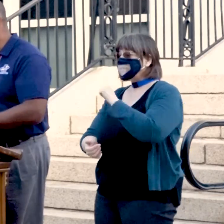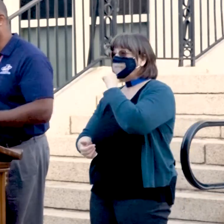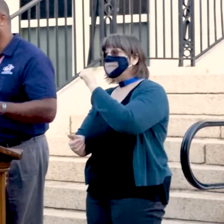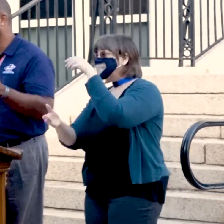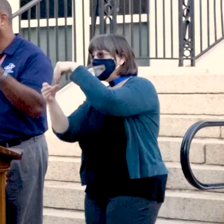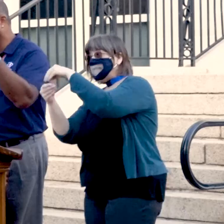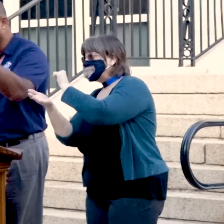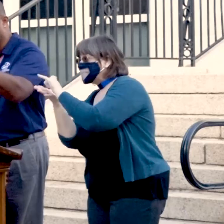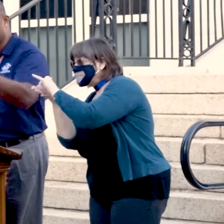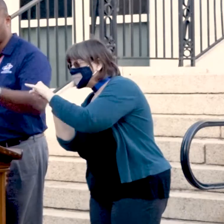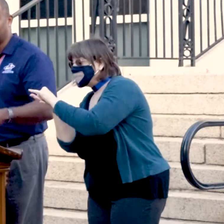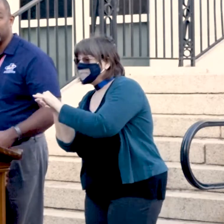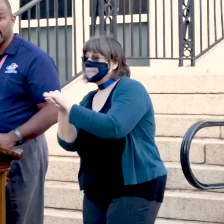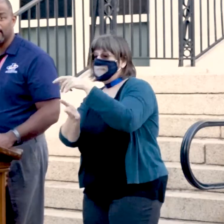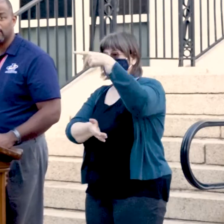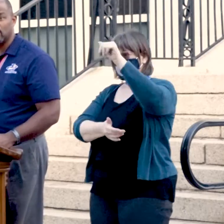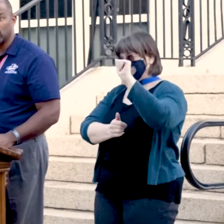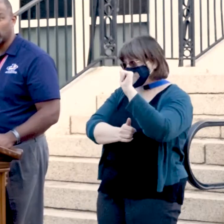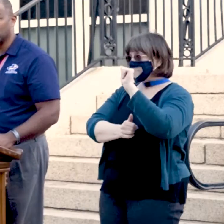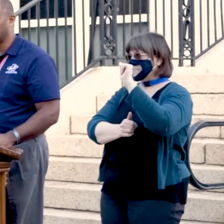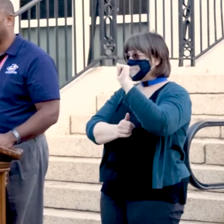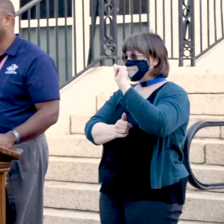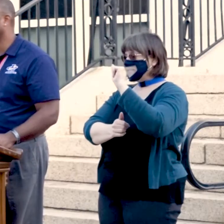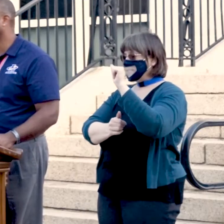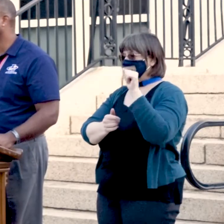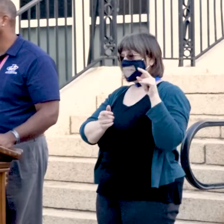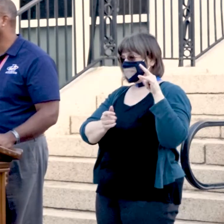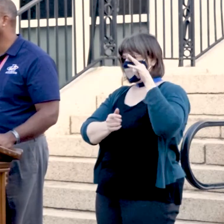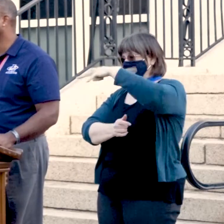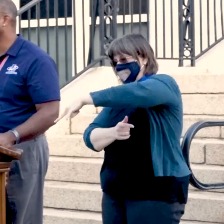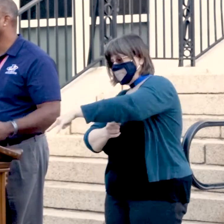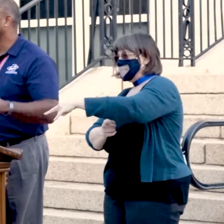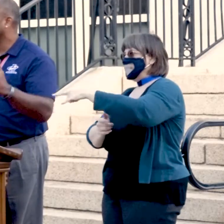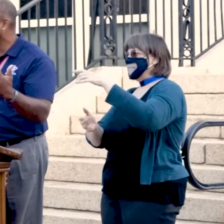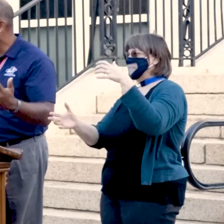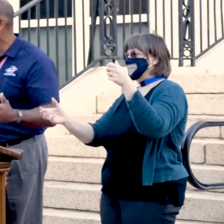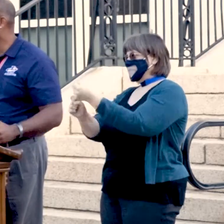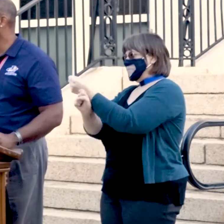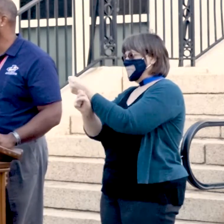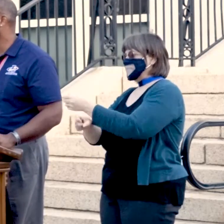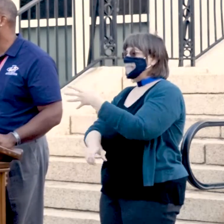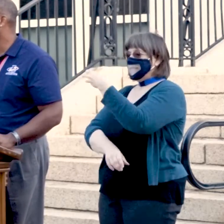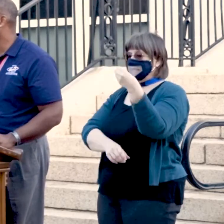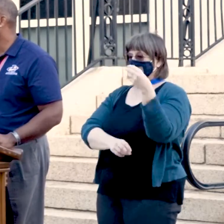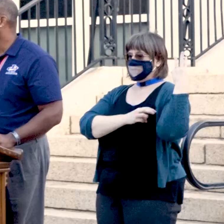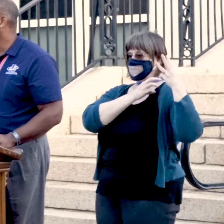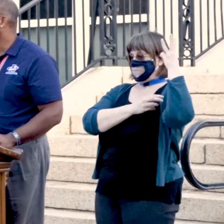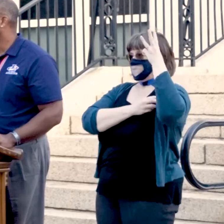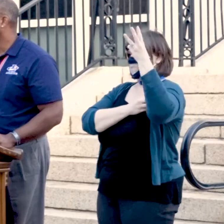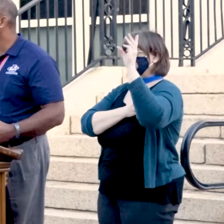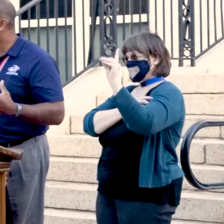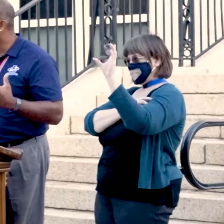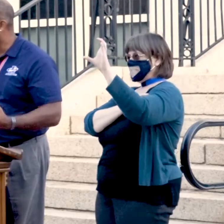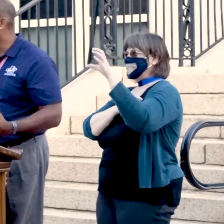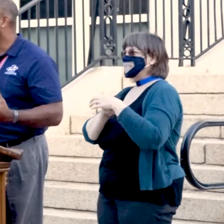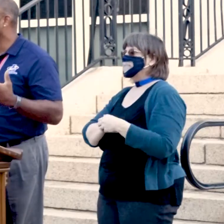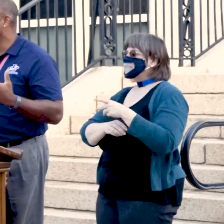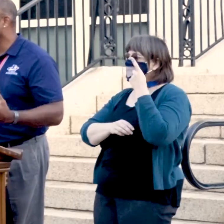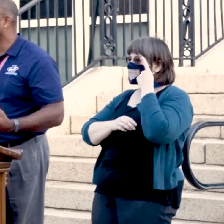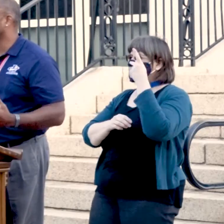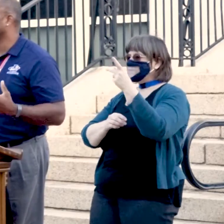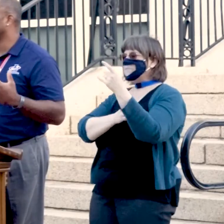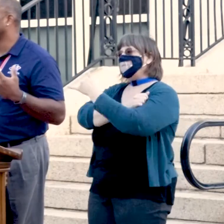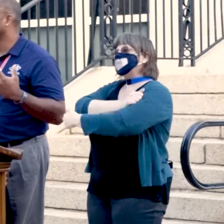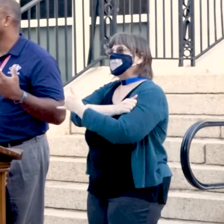just in New York, but in Pennsylvania, where the plane landed, and DC. You saw